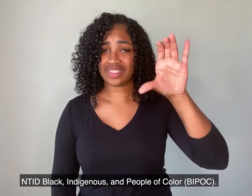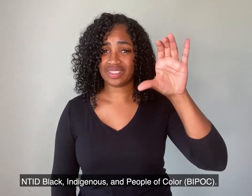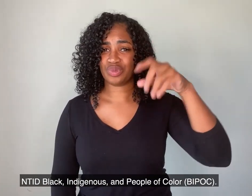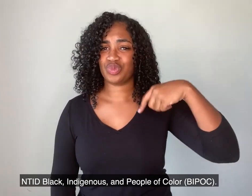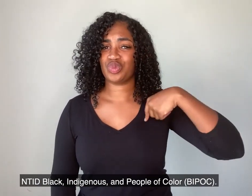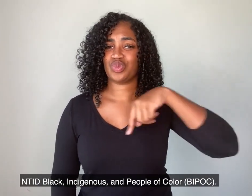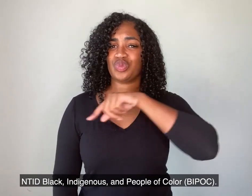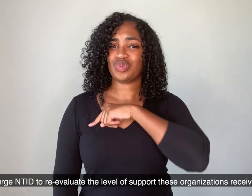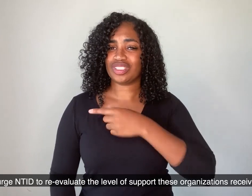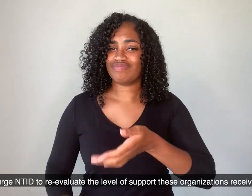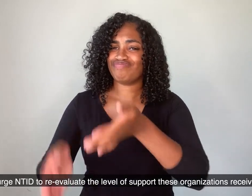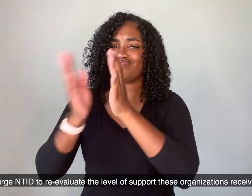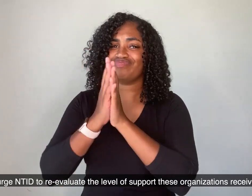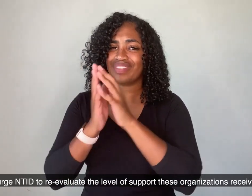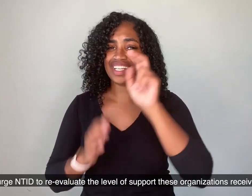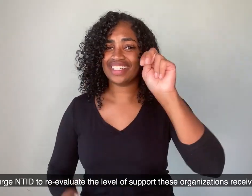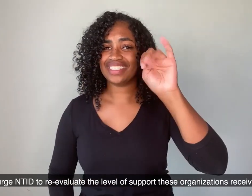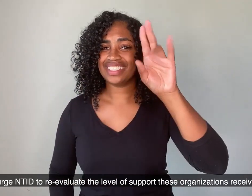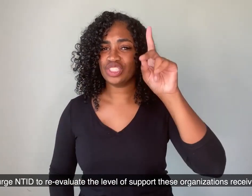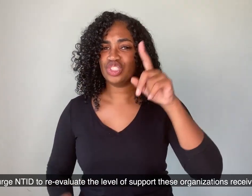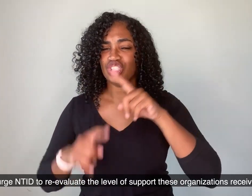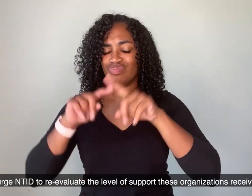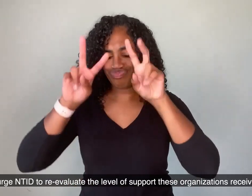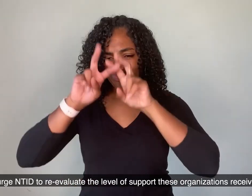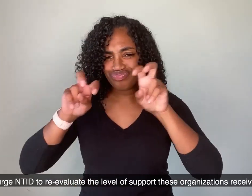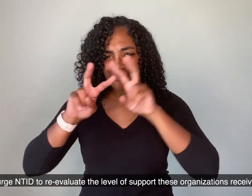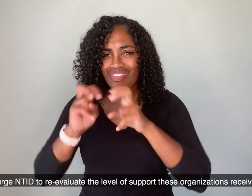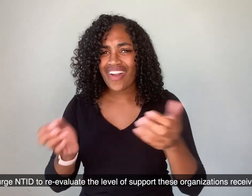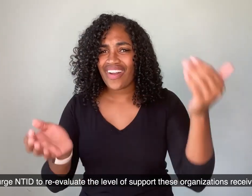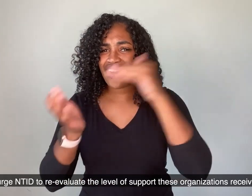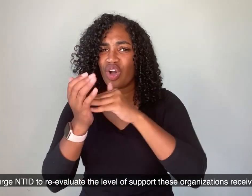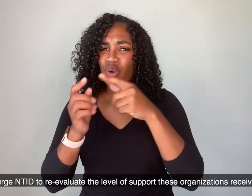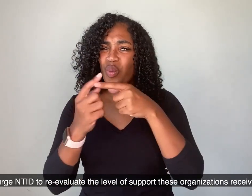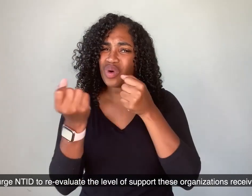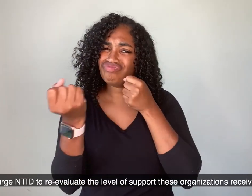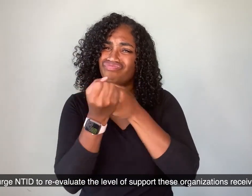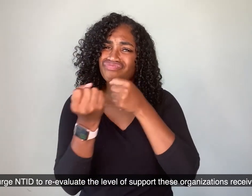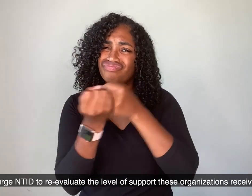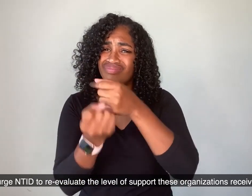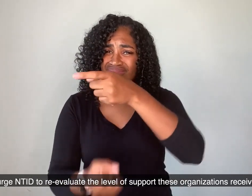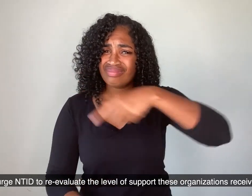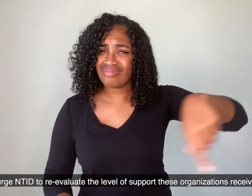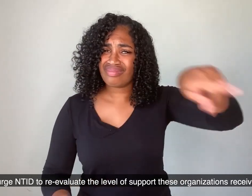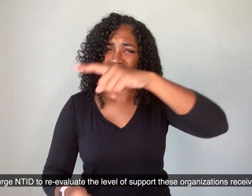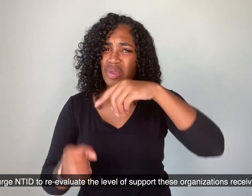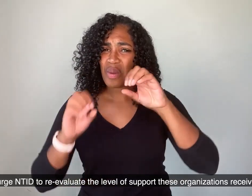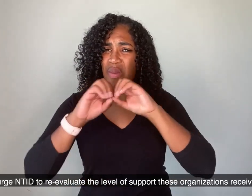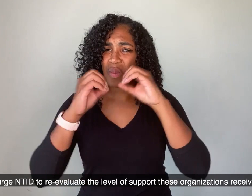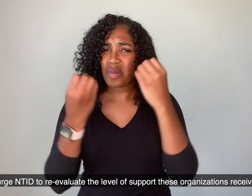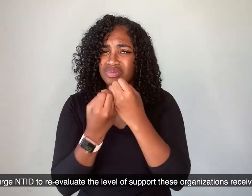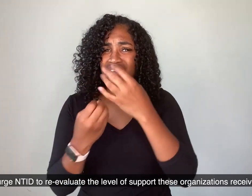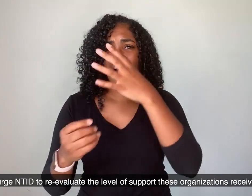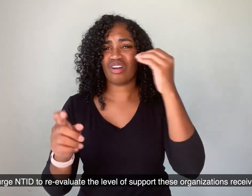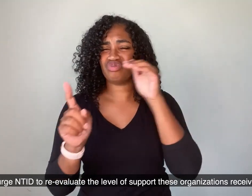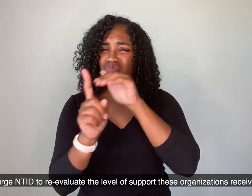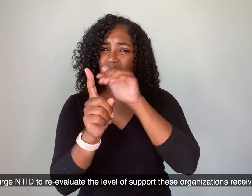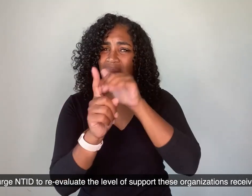urge NTID to reevaluate the level of support these organizations receive and remind them that equitable